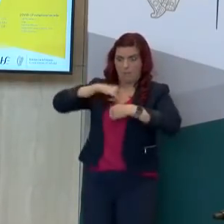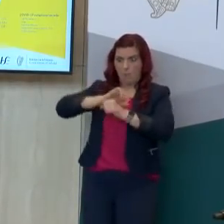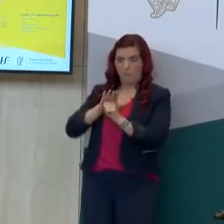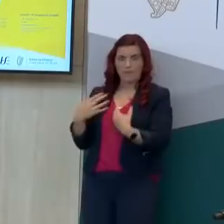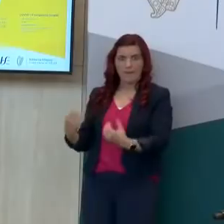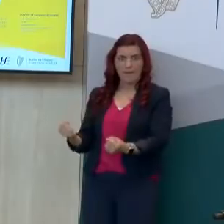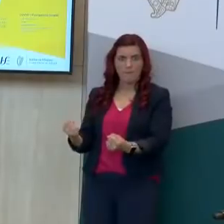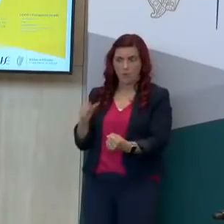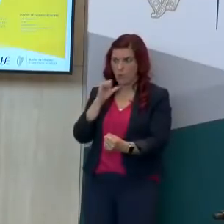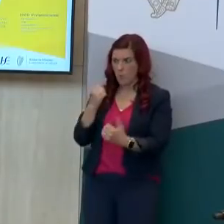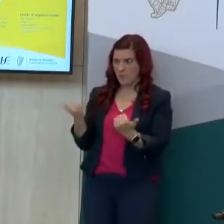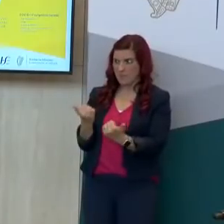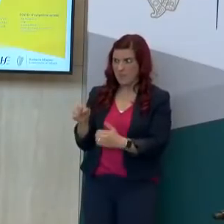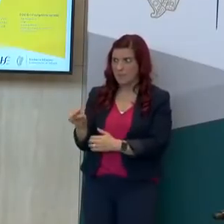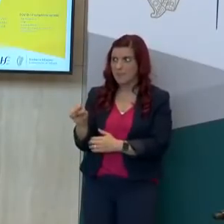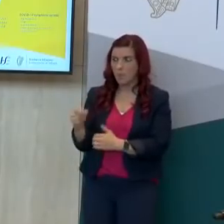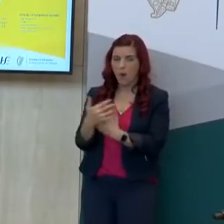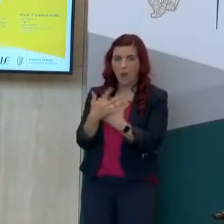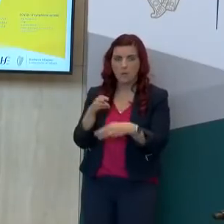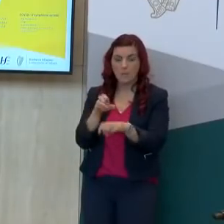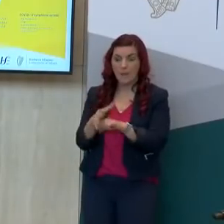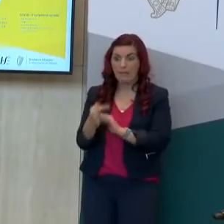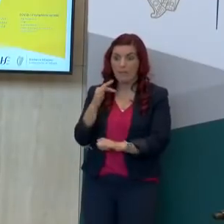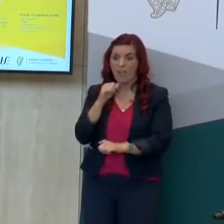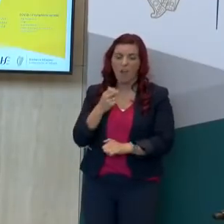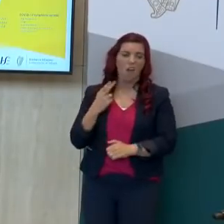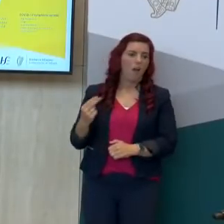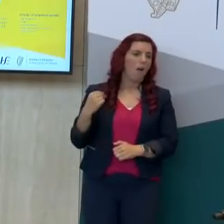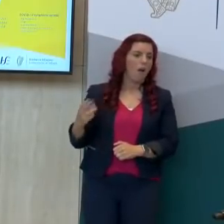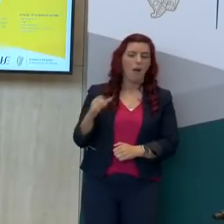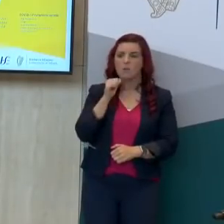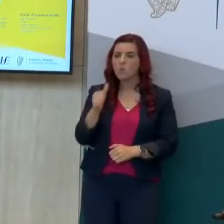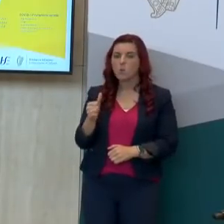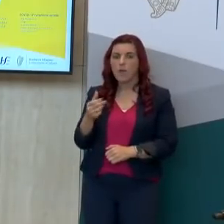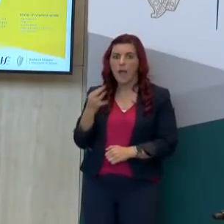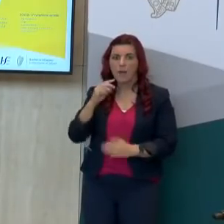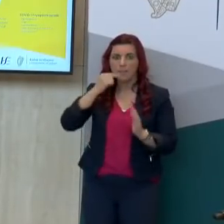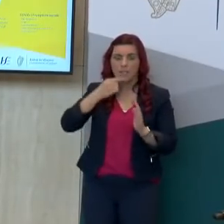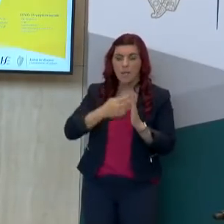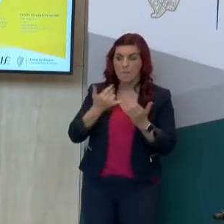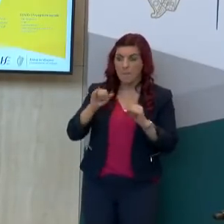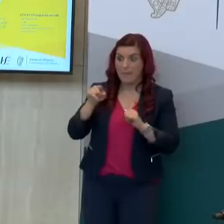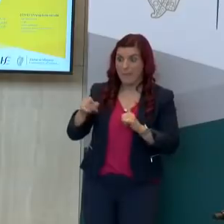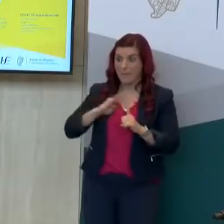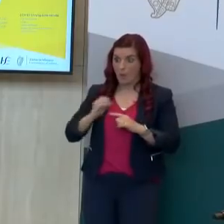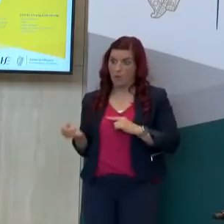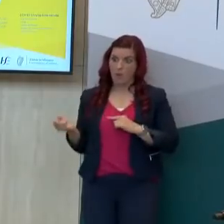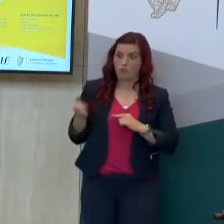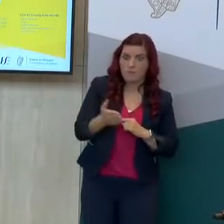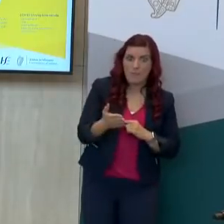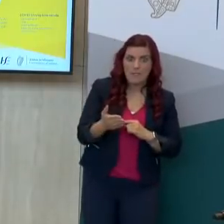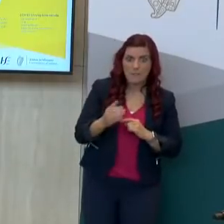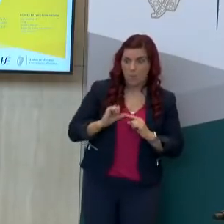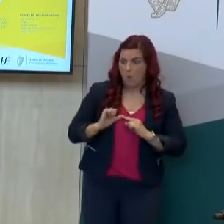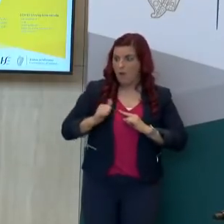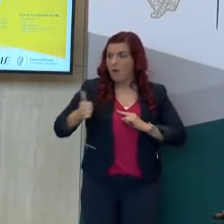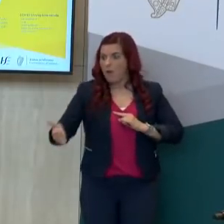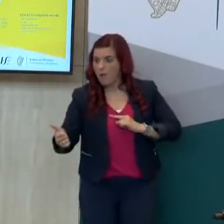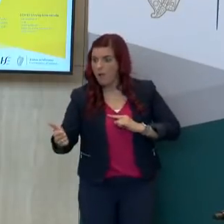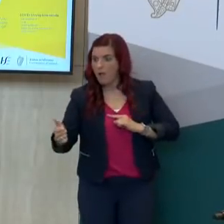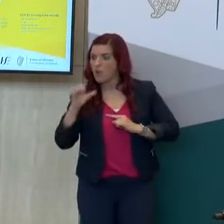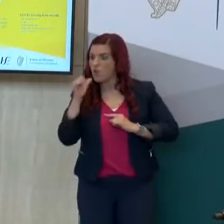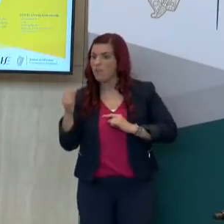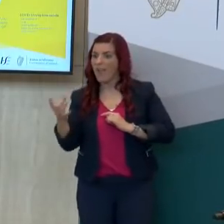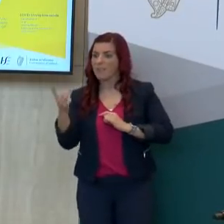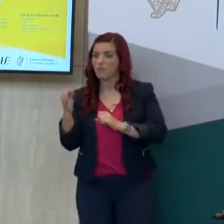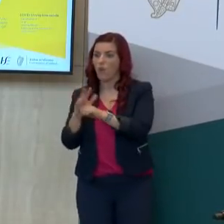people who don't come forward for testing, it's possible that they may act as a source of a new outbreak, because and given the number of